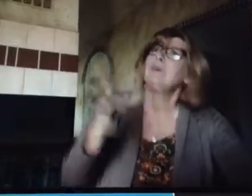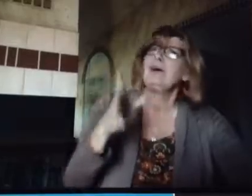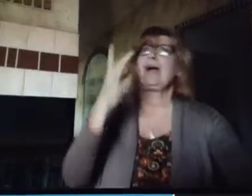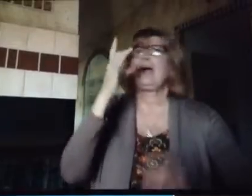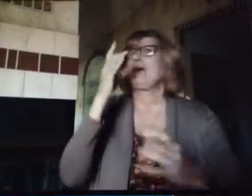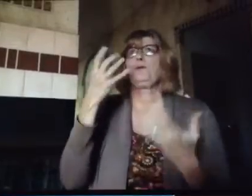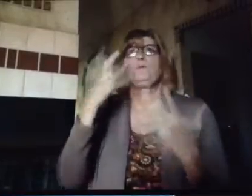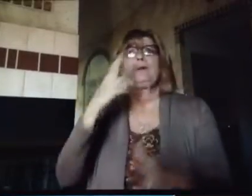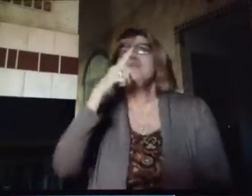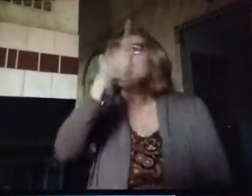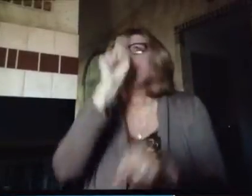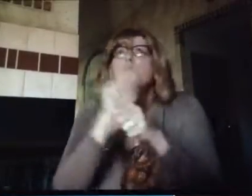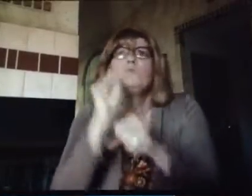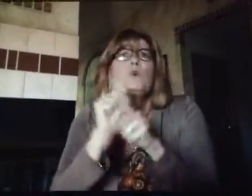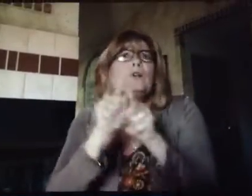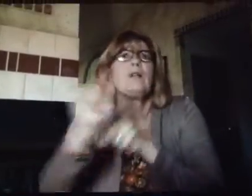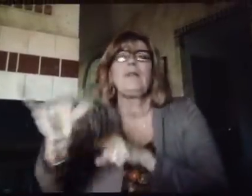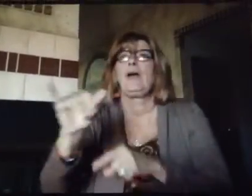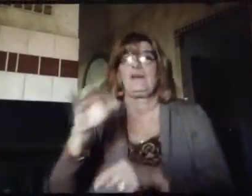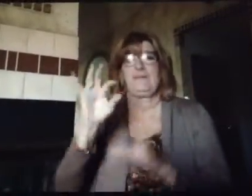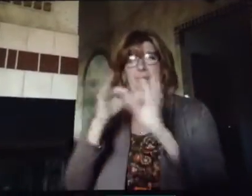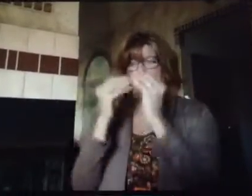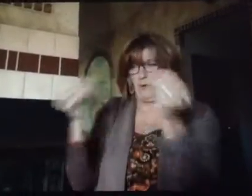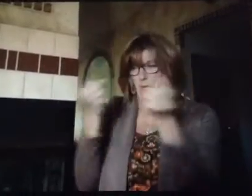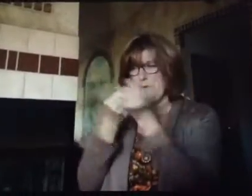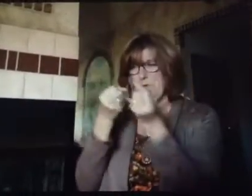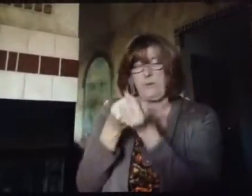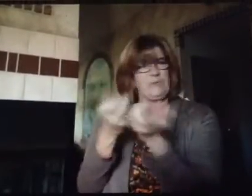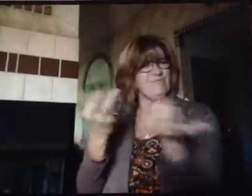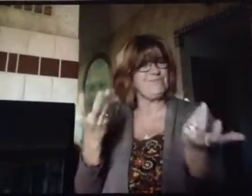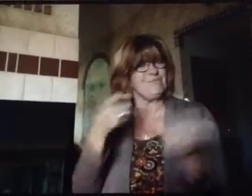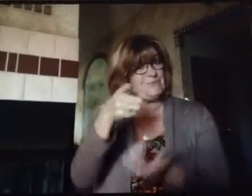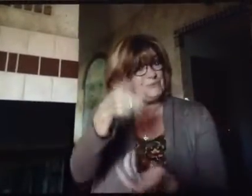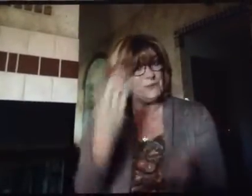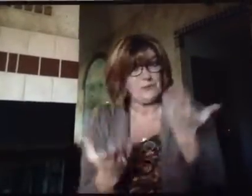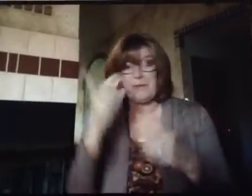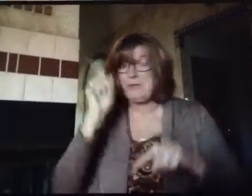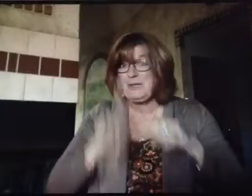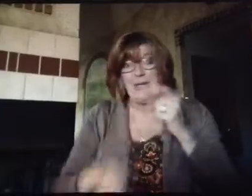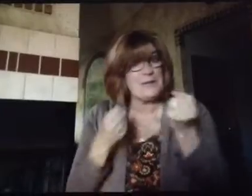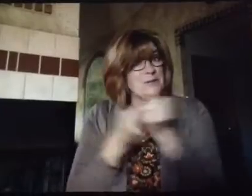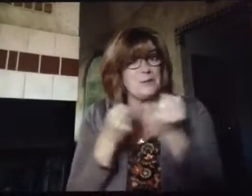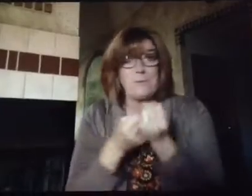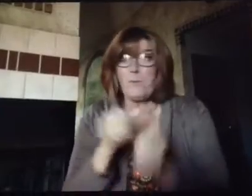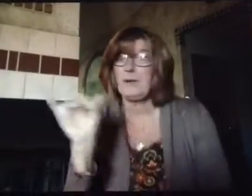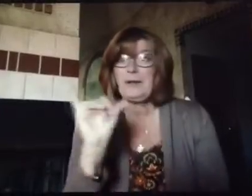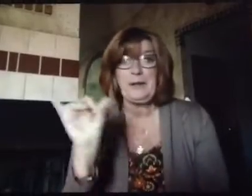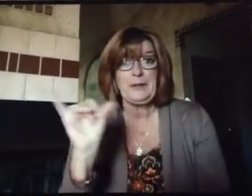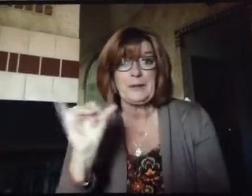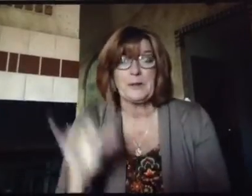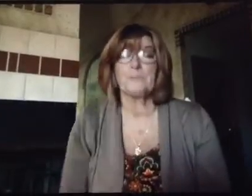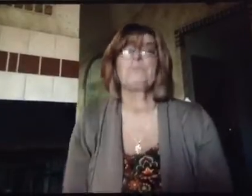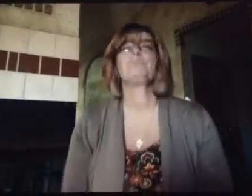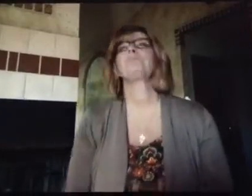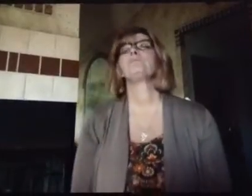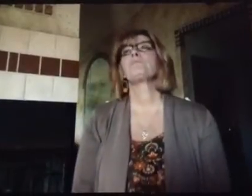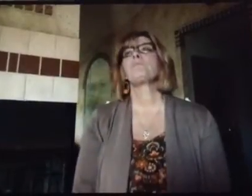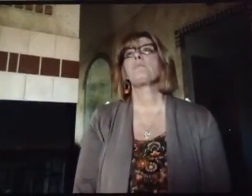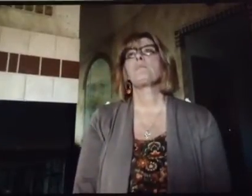is because when you want to talk to your parents, you're like, Mom, I had an awful day interpreting, and your parents are there for you. You